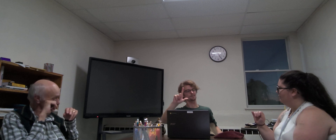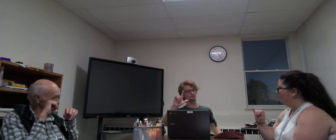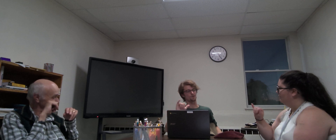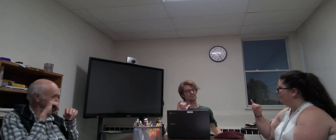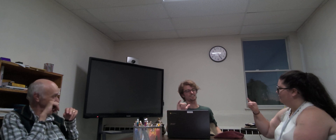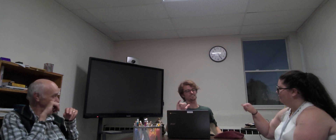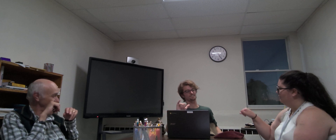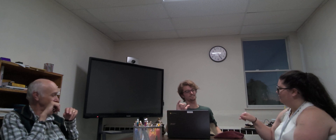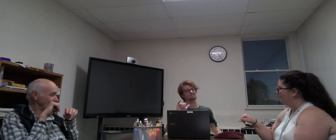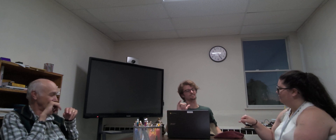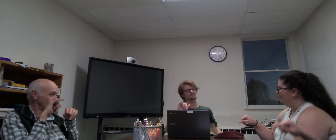J-U-L-Y.